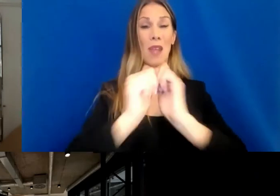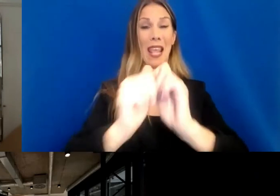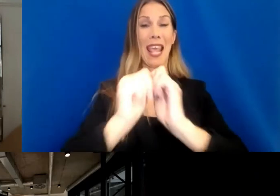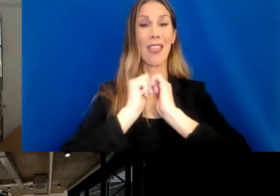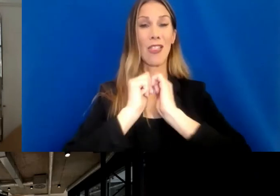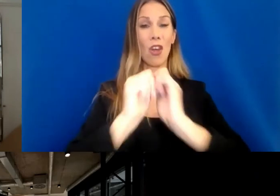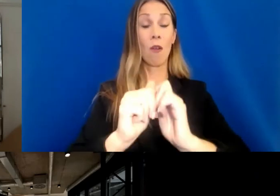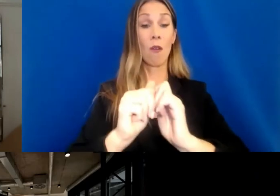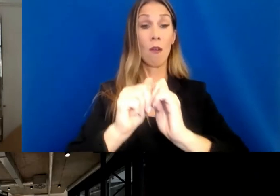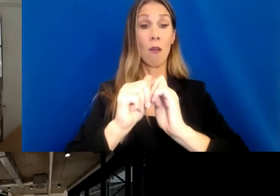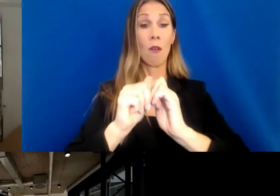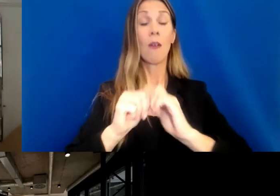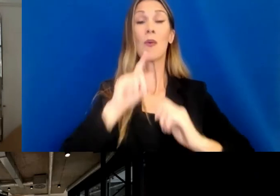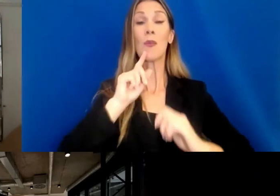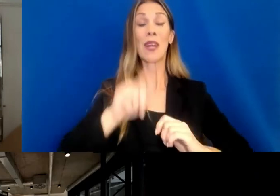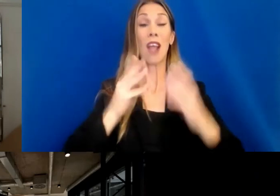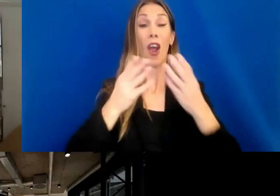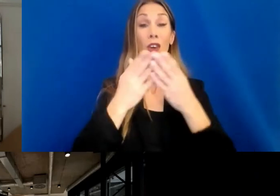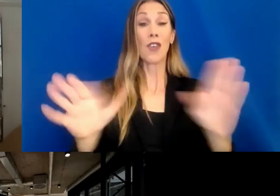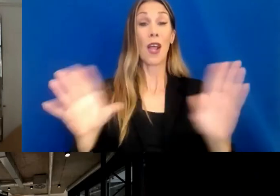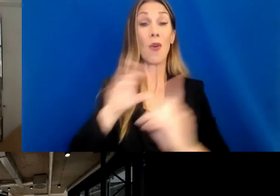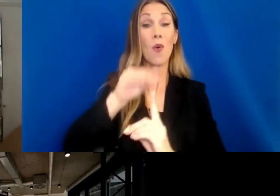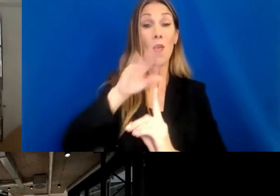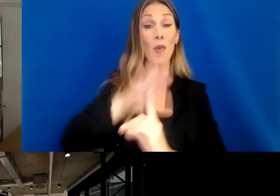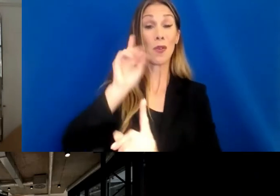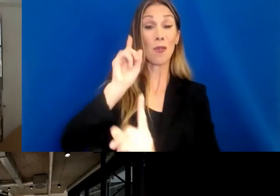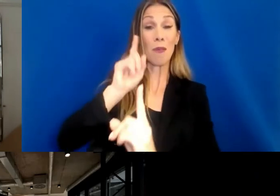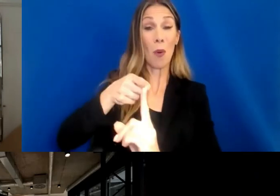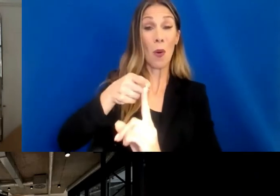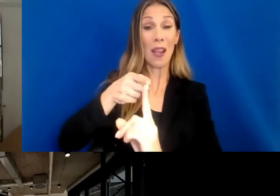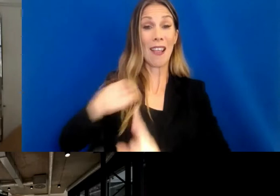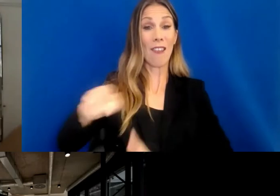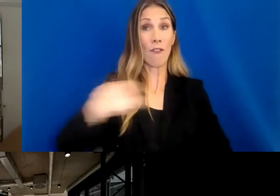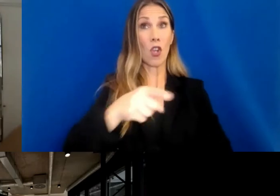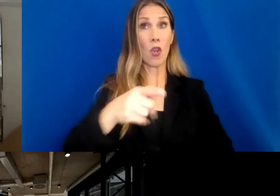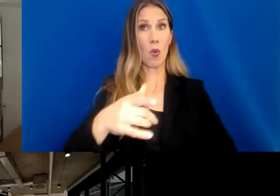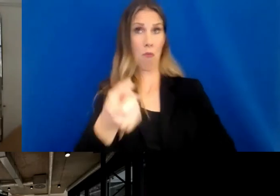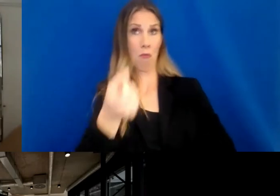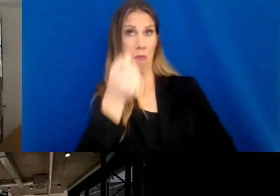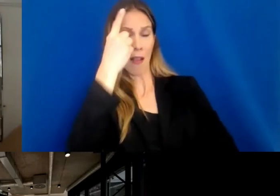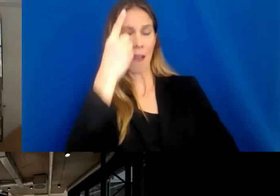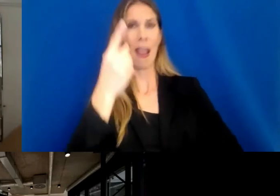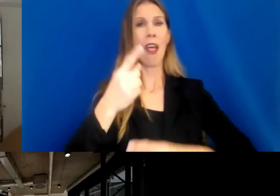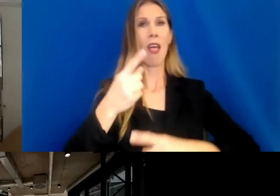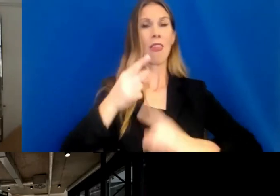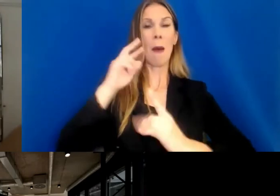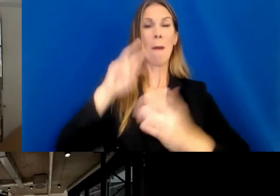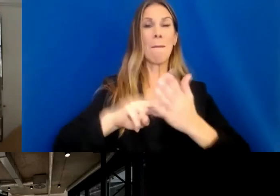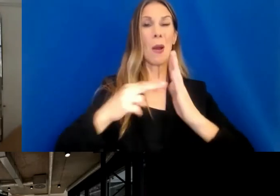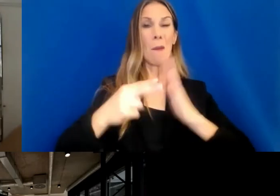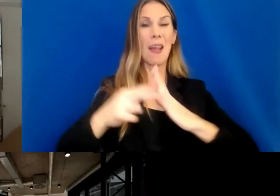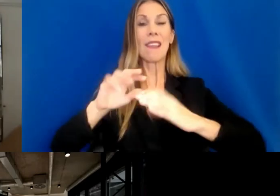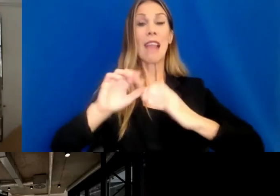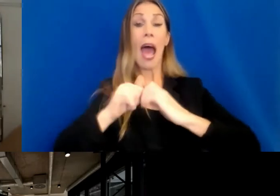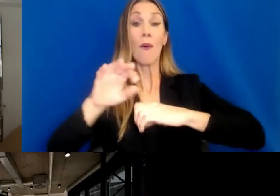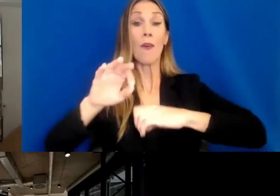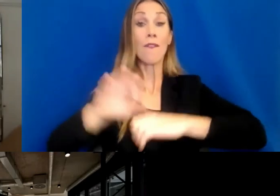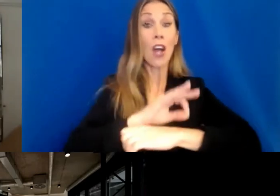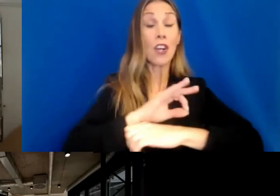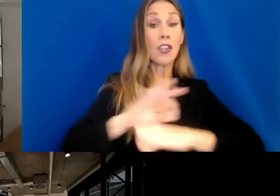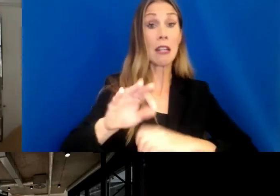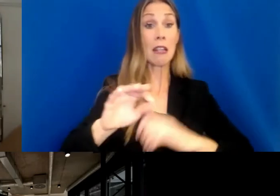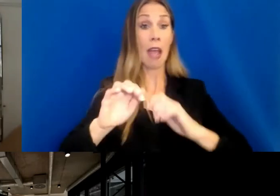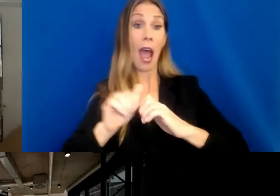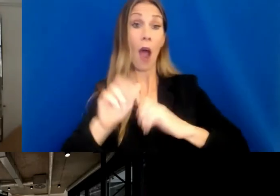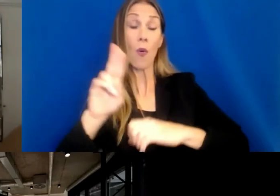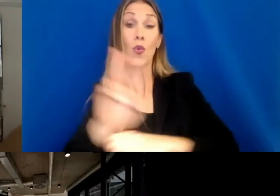the purpose of the general orientation is to give you a sense of its functionality, the ease of its use. You do not need